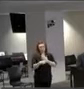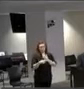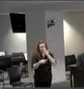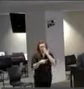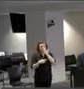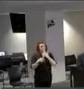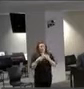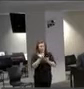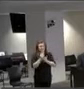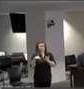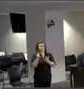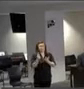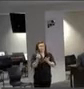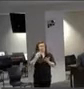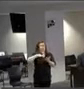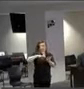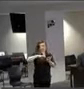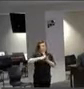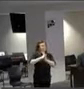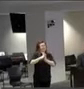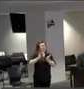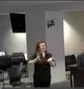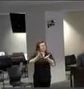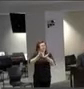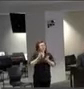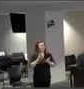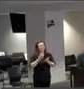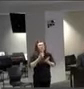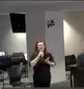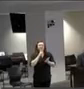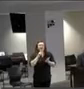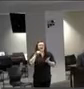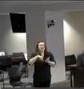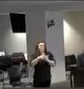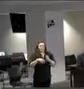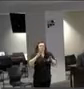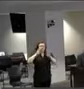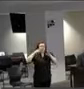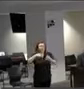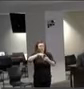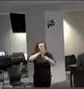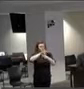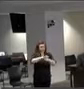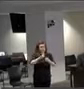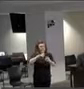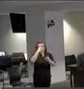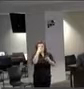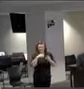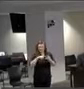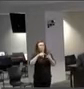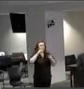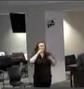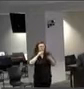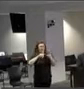achieve incentives. This program targets the four highest lifestyle risks: stress, sleep, nutrition,